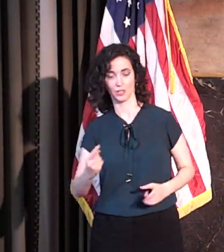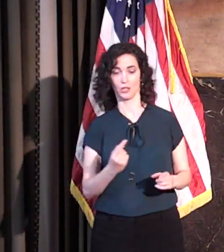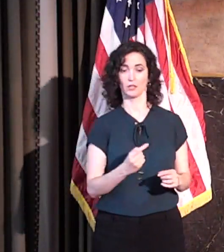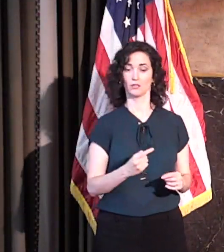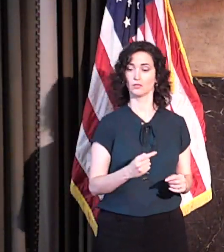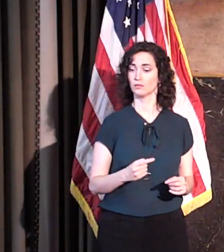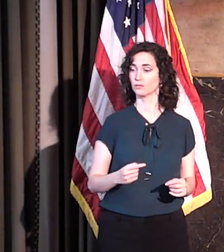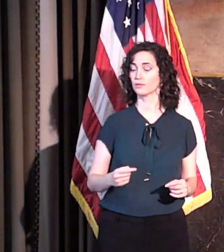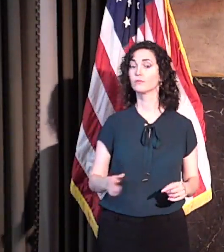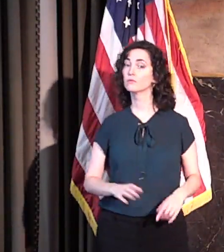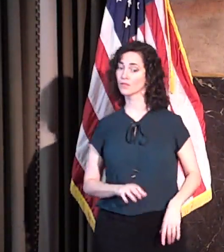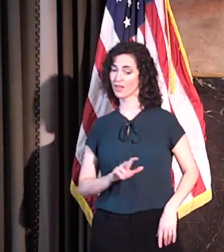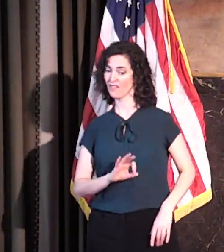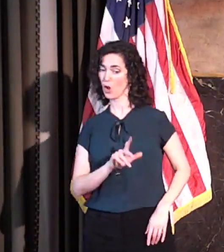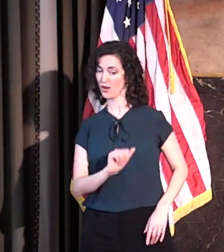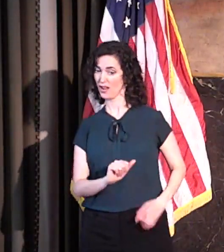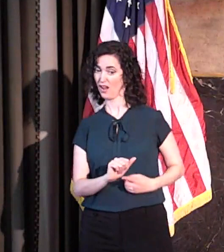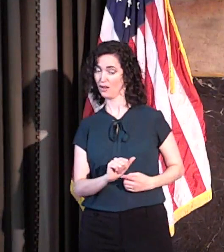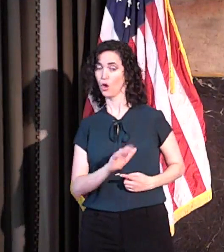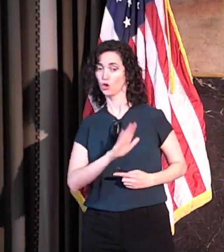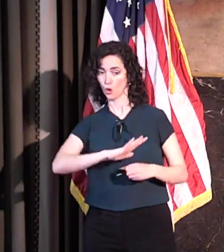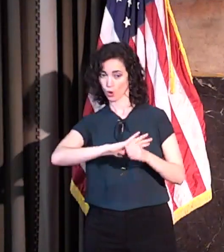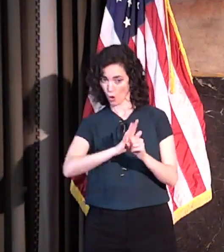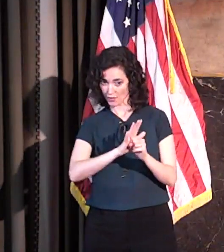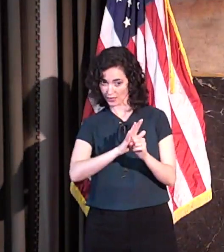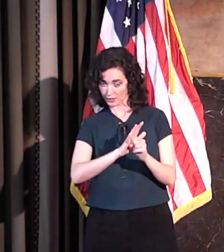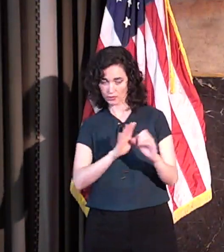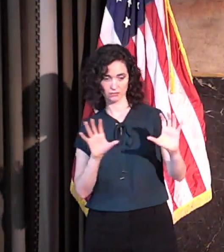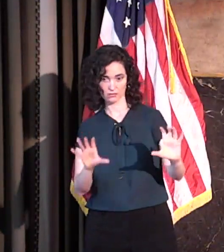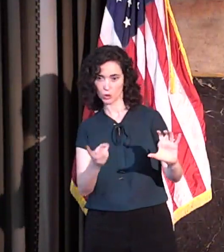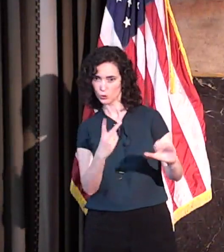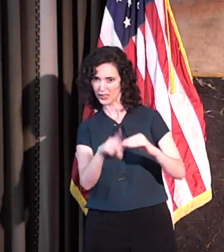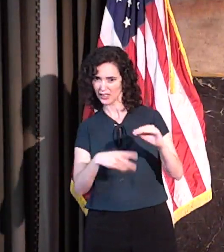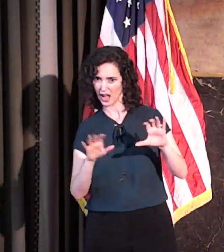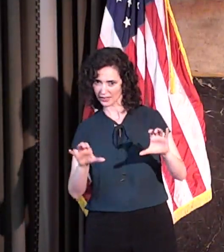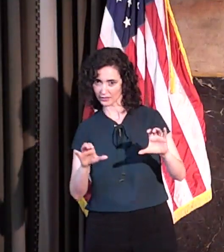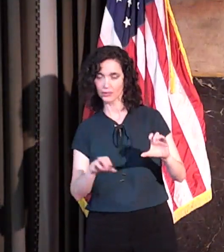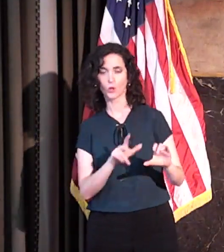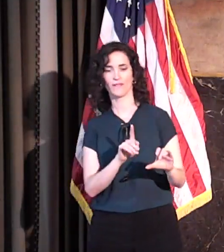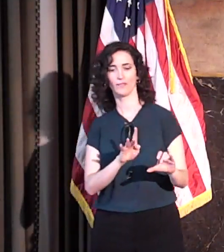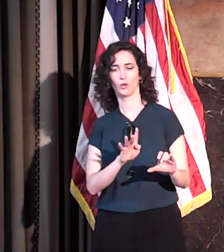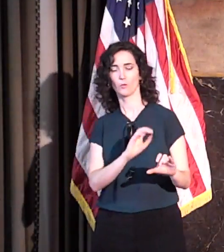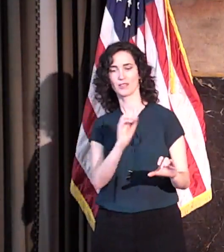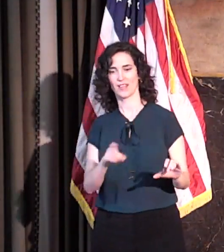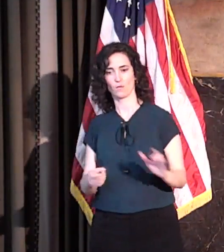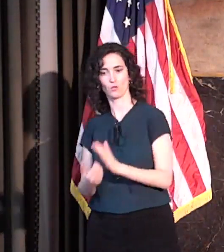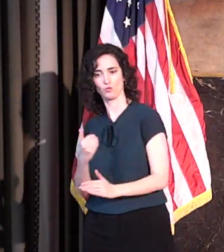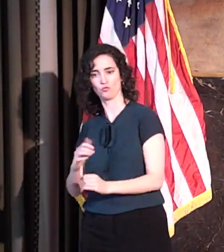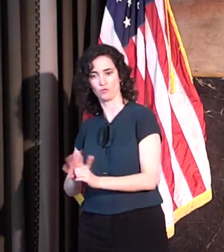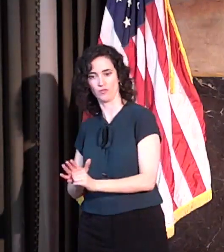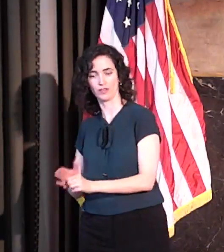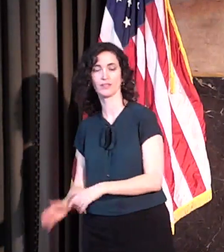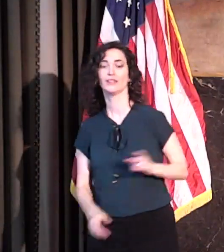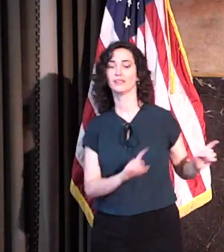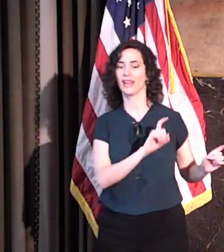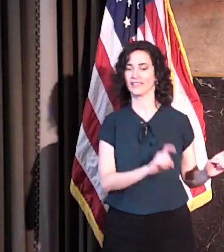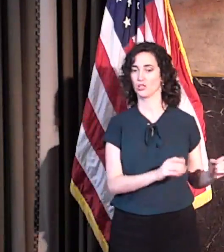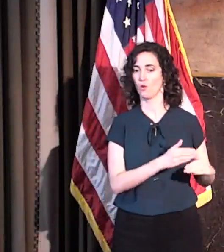Florida is at 34.5%. Texas is at 25.2%. We're doing